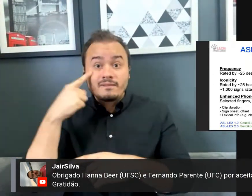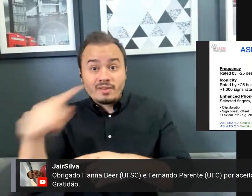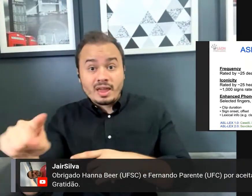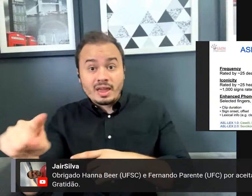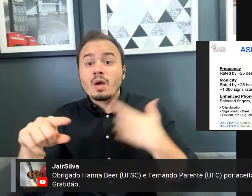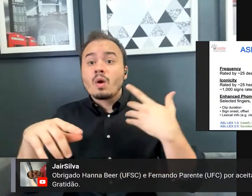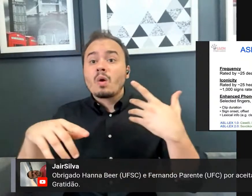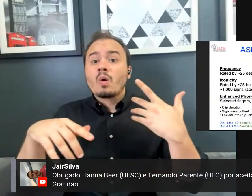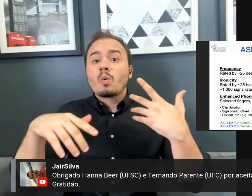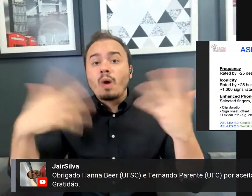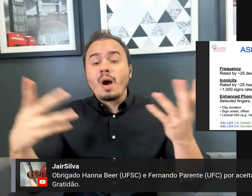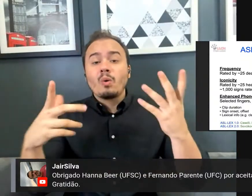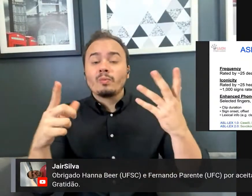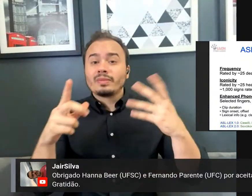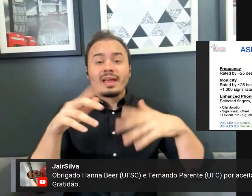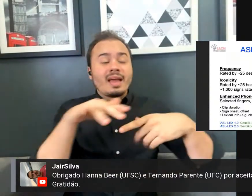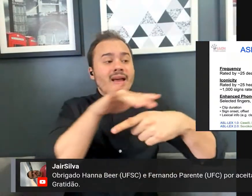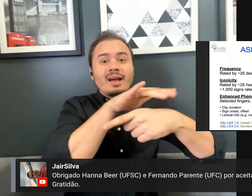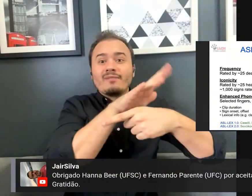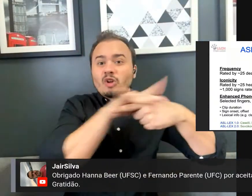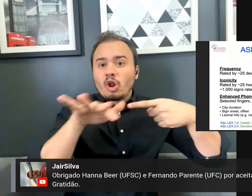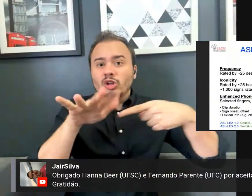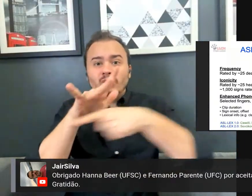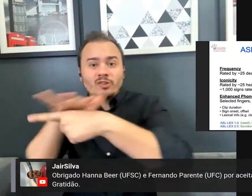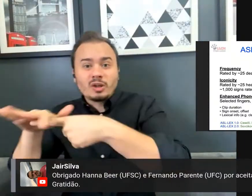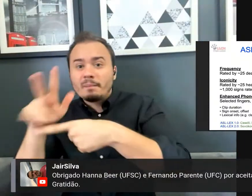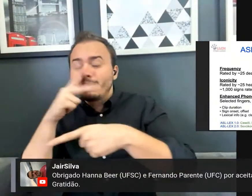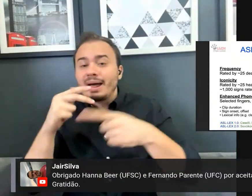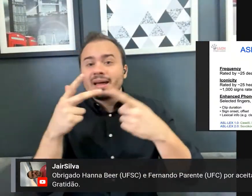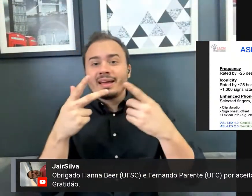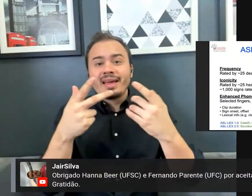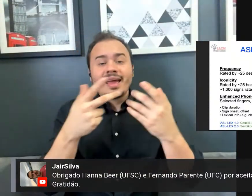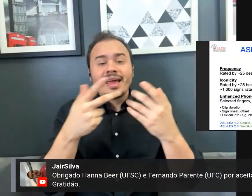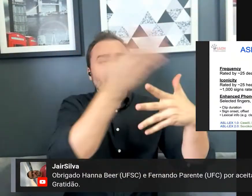phonological neighborhoods. It's just a great website. So I want to plug it here.